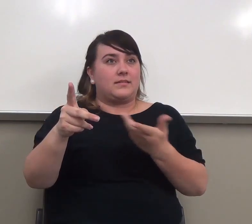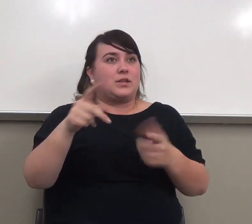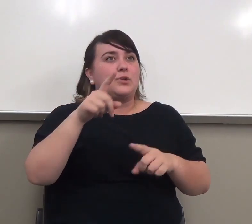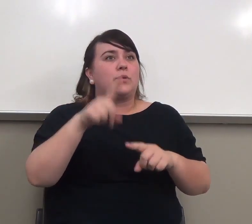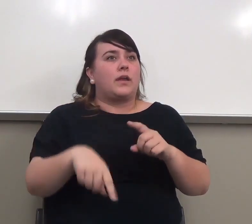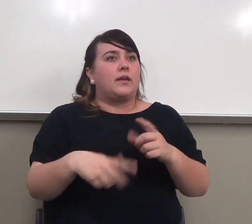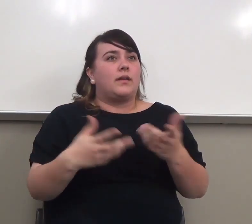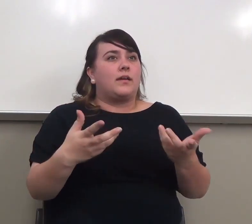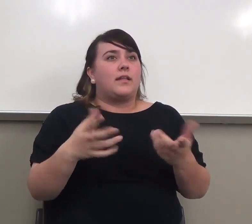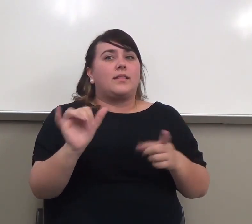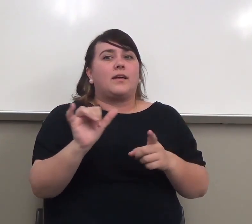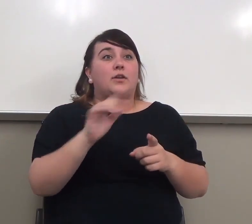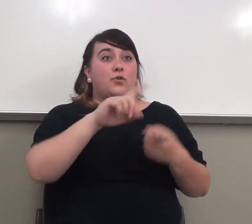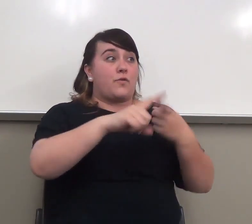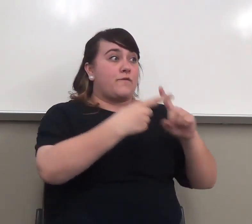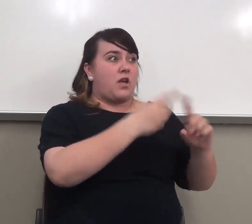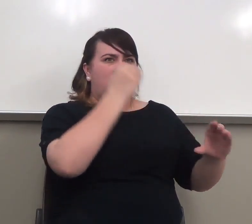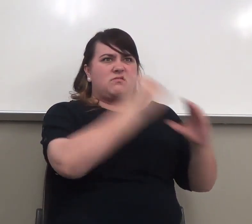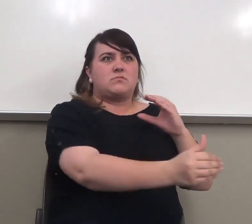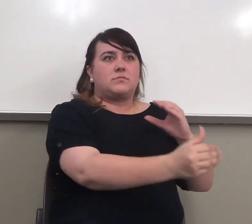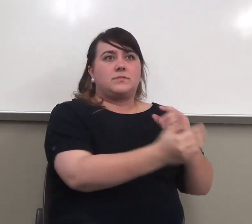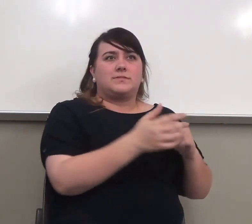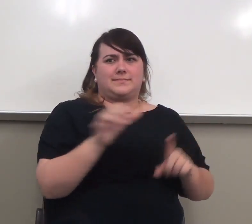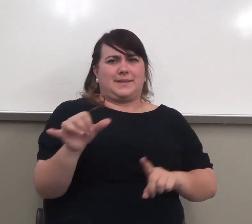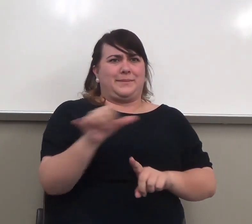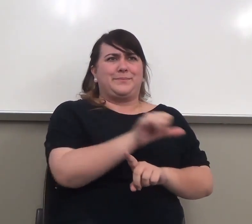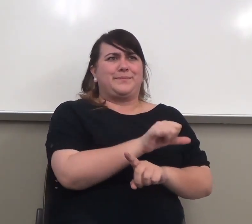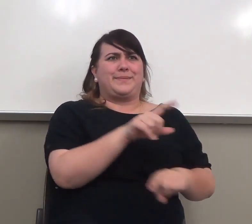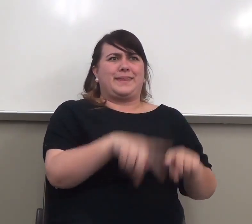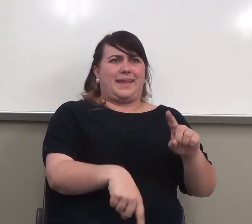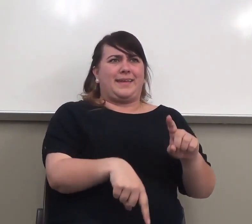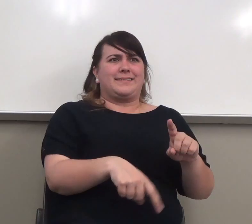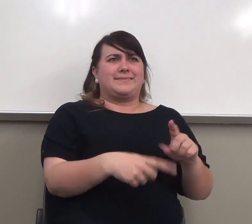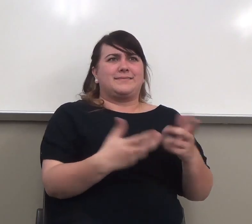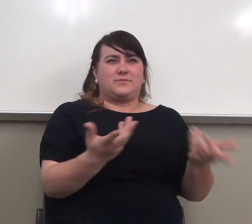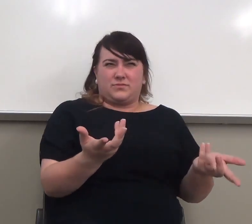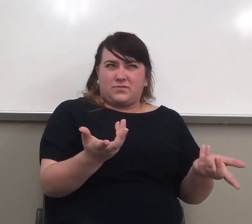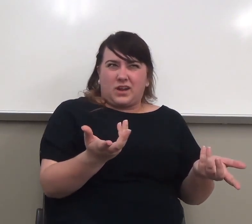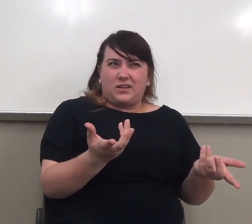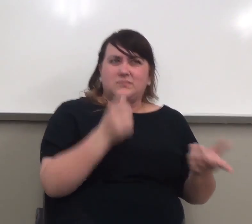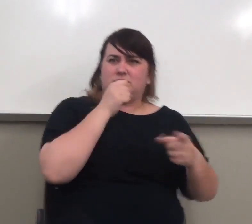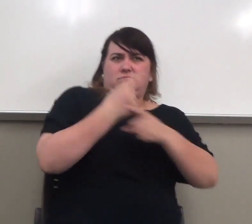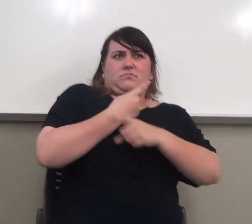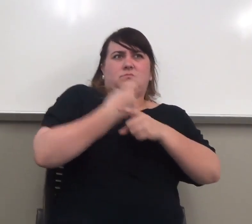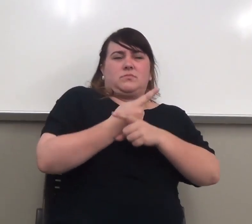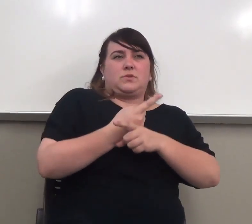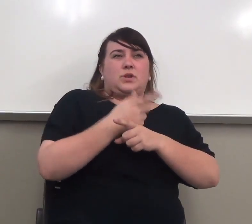them? Like the IRS, like if they contact Yeah. you, that kind of thing? Yeah. So if you respond to them in